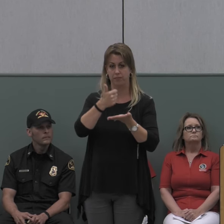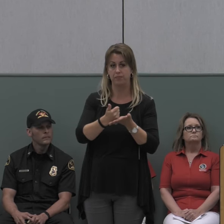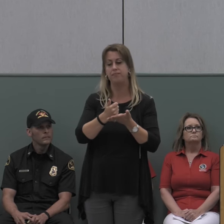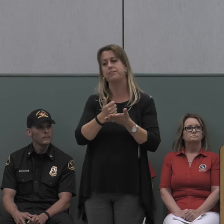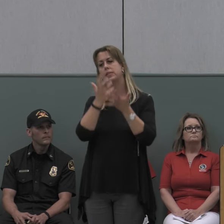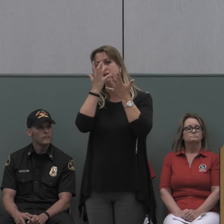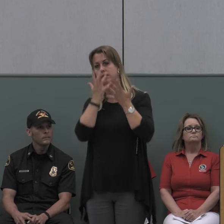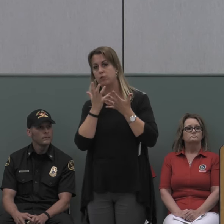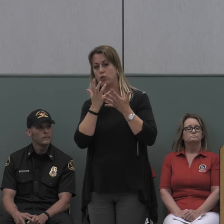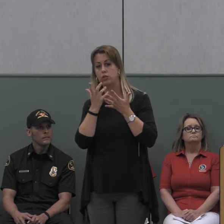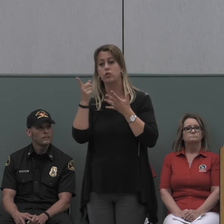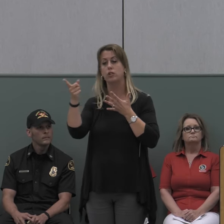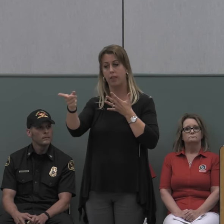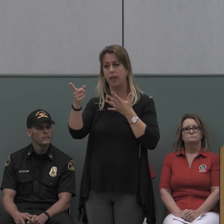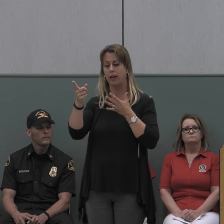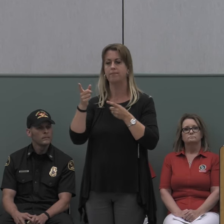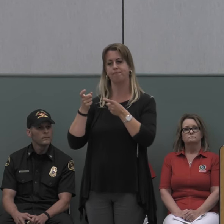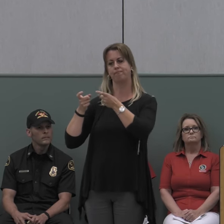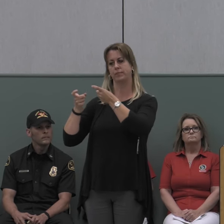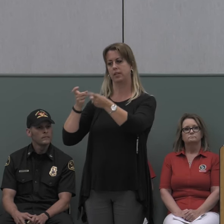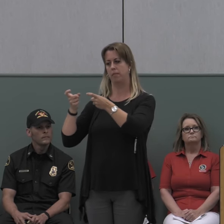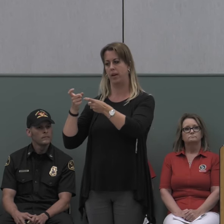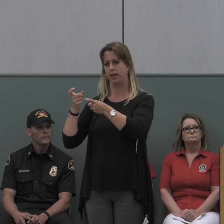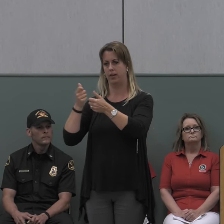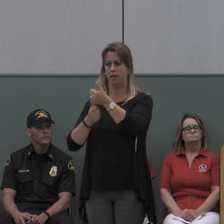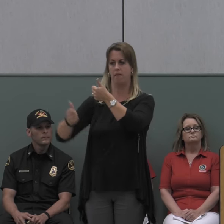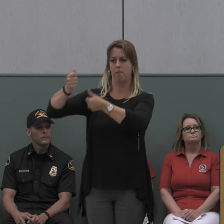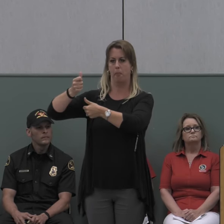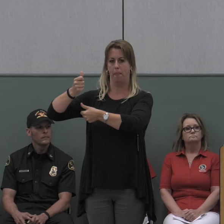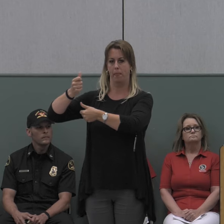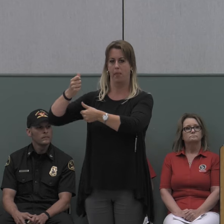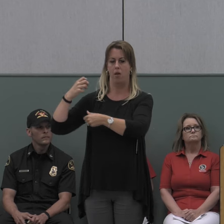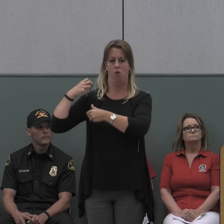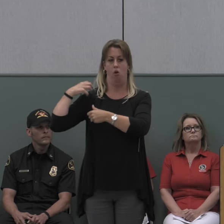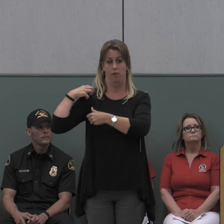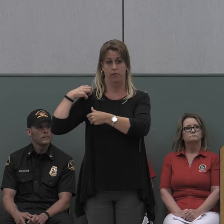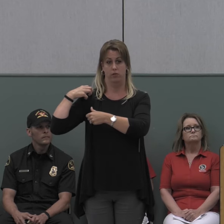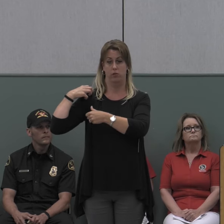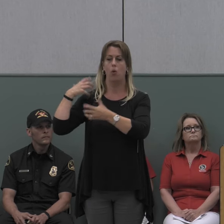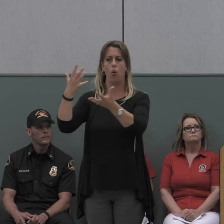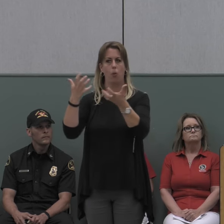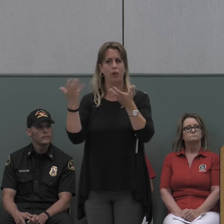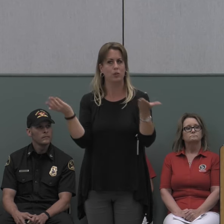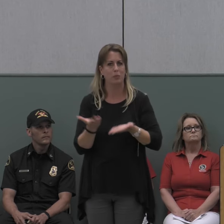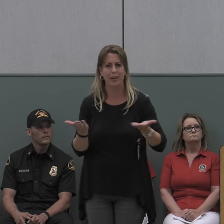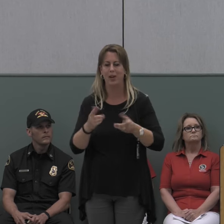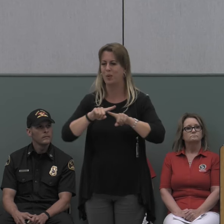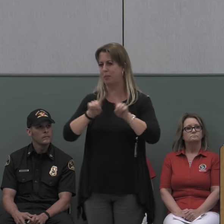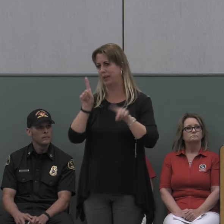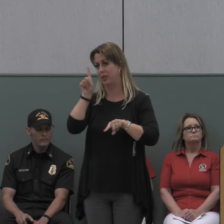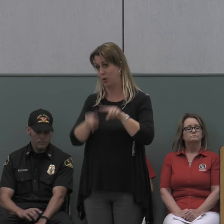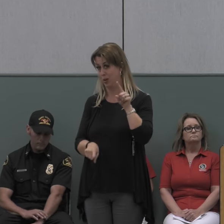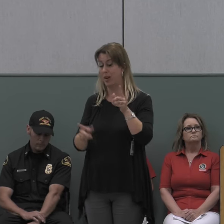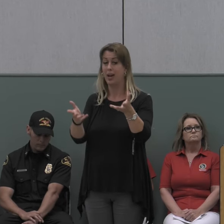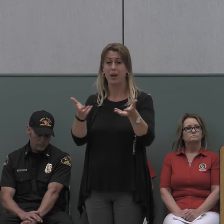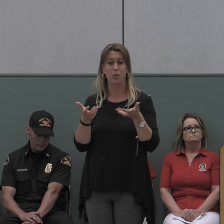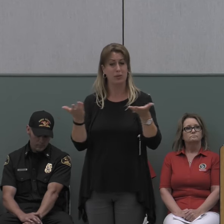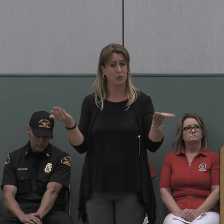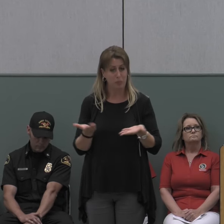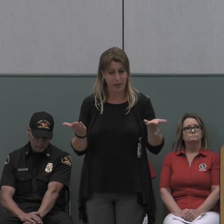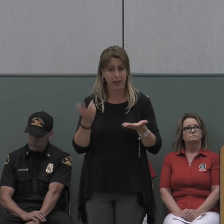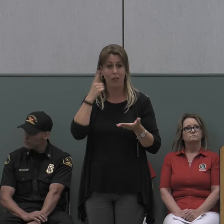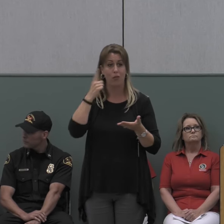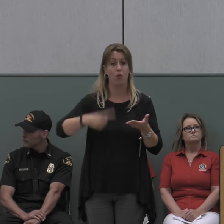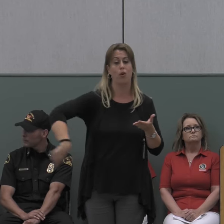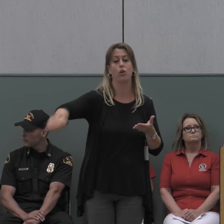the base, Captain Dale, was not able to be here. He wished. He does appreciate the opportunity to be with the community and address any concerns.